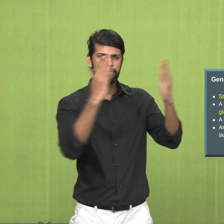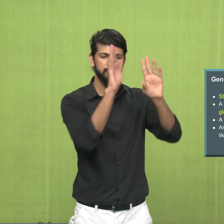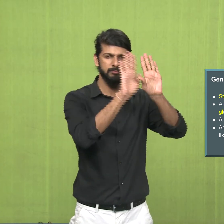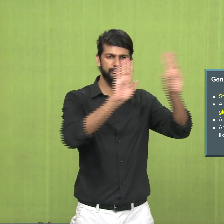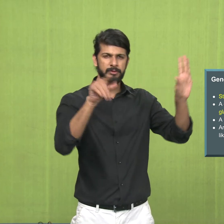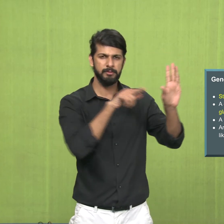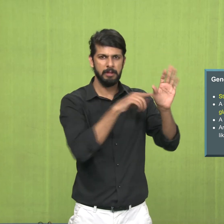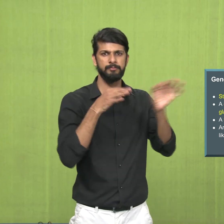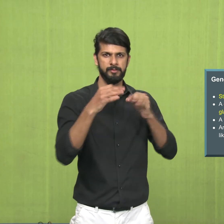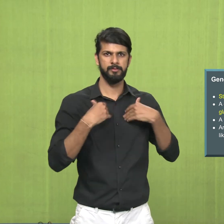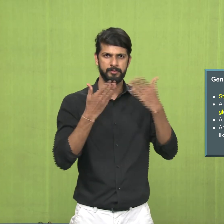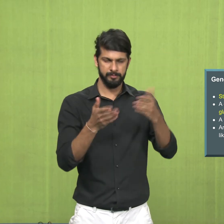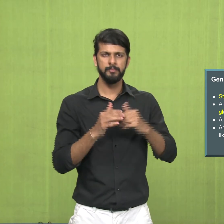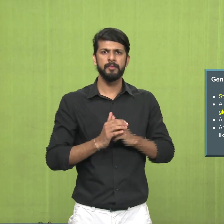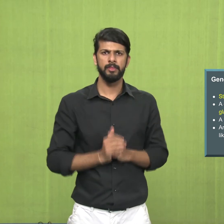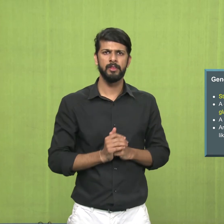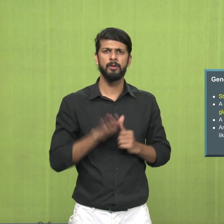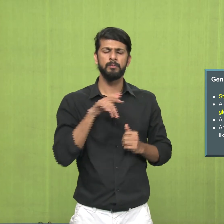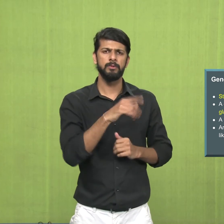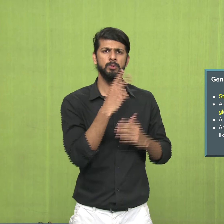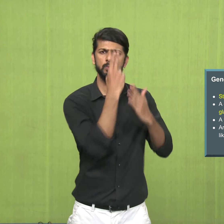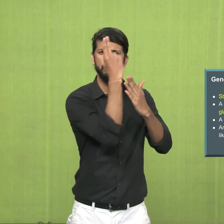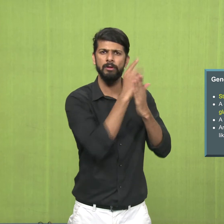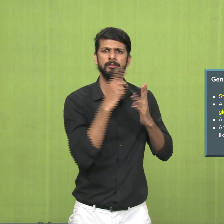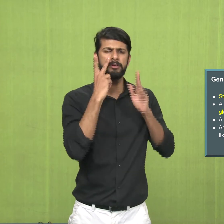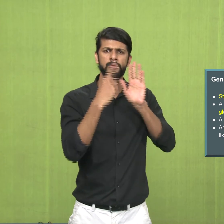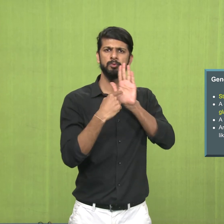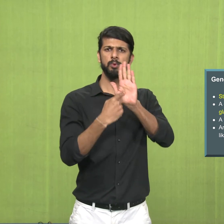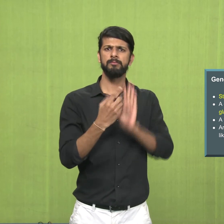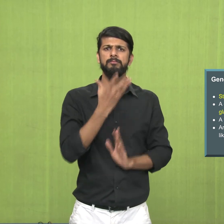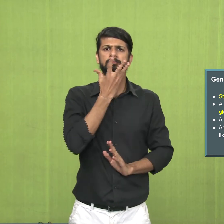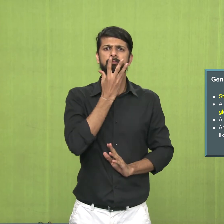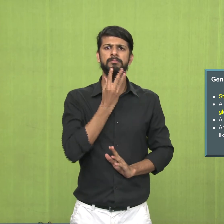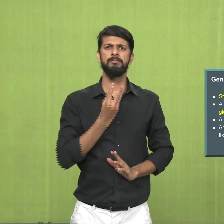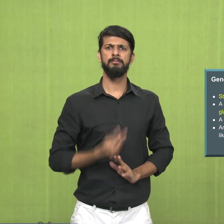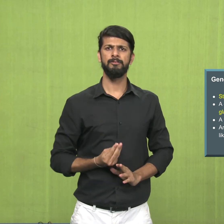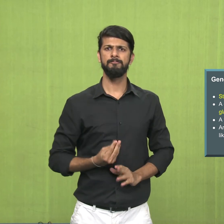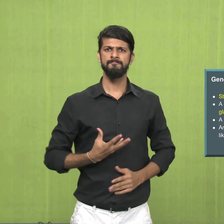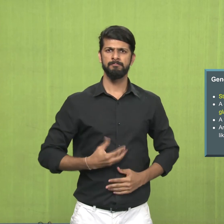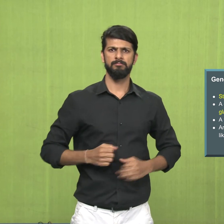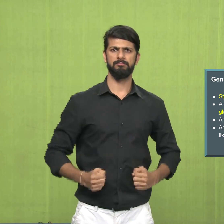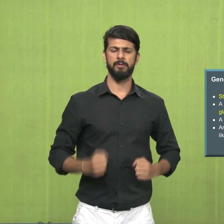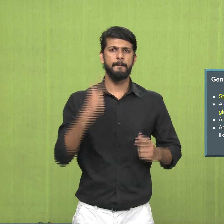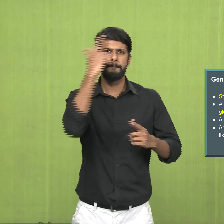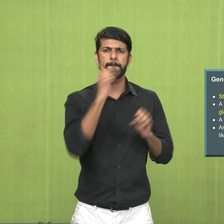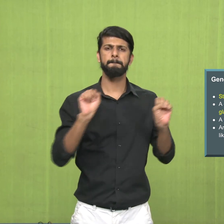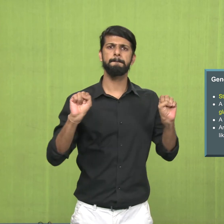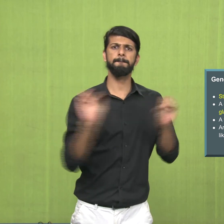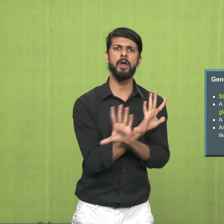general description of the painting, magician. At the very center, you would see the strong